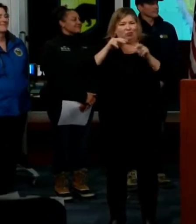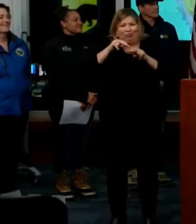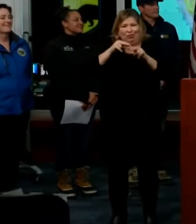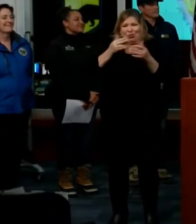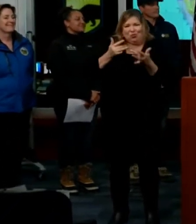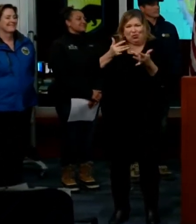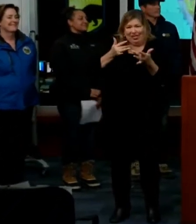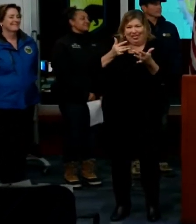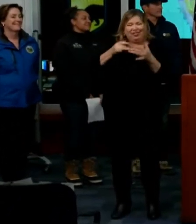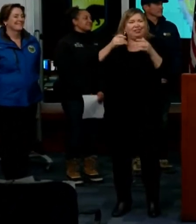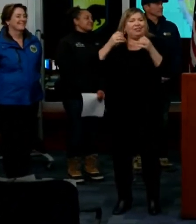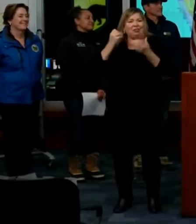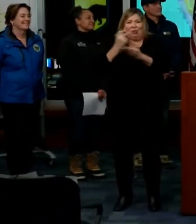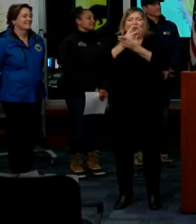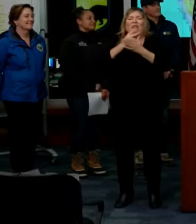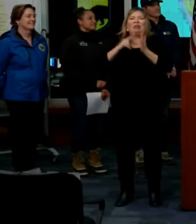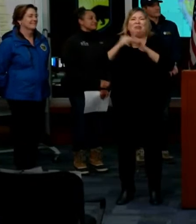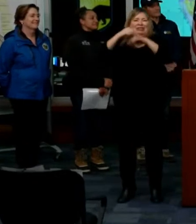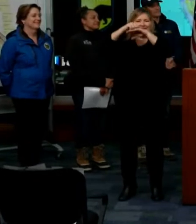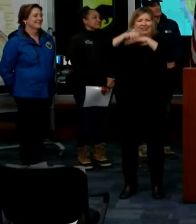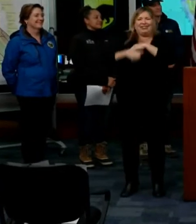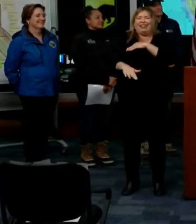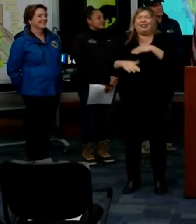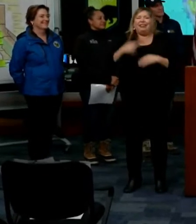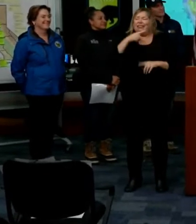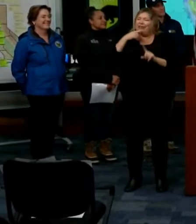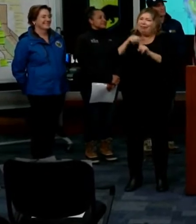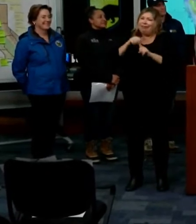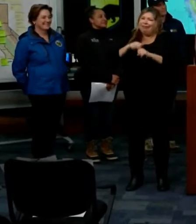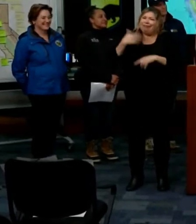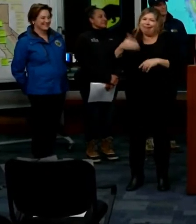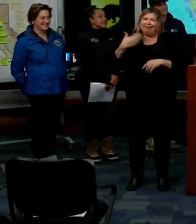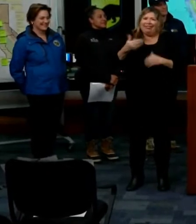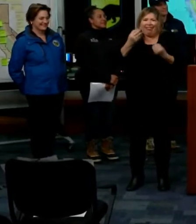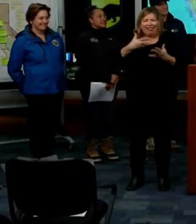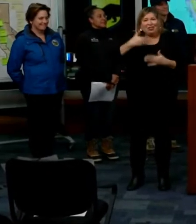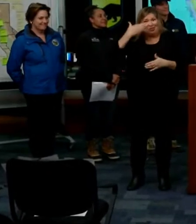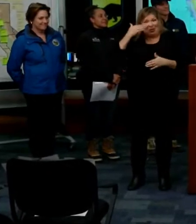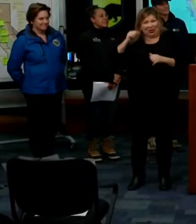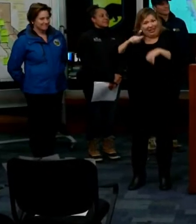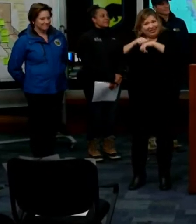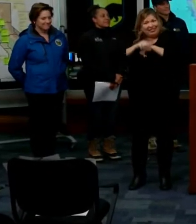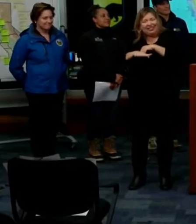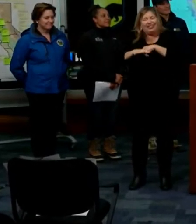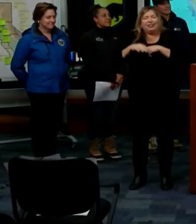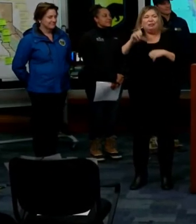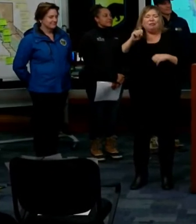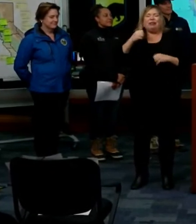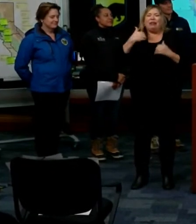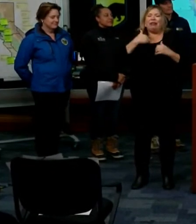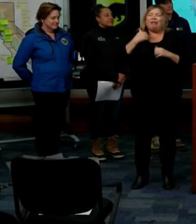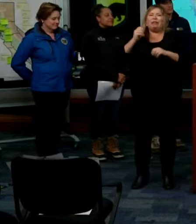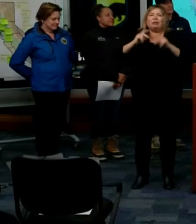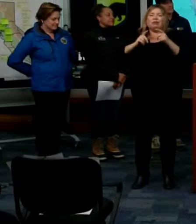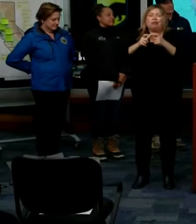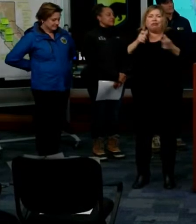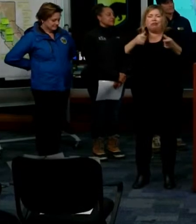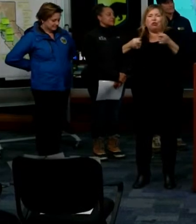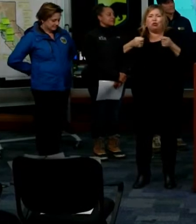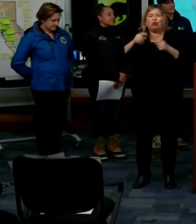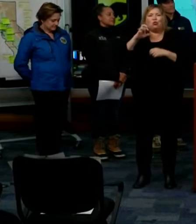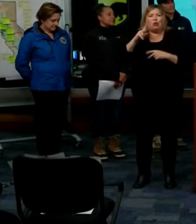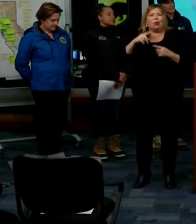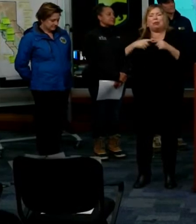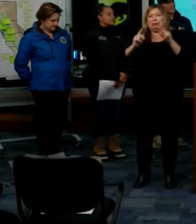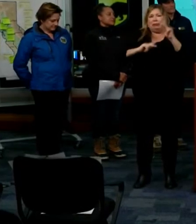that signature. They kept knocking on my door, said, "Get off the phone," and move them down. But look,